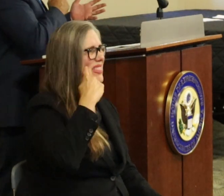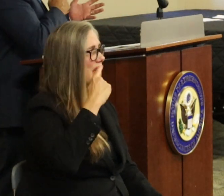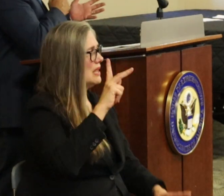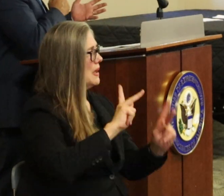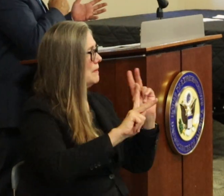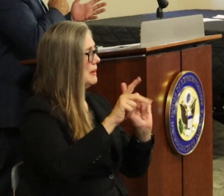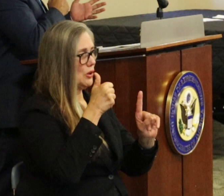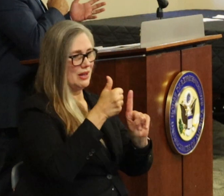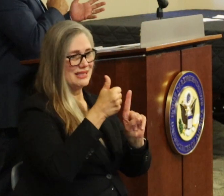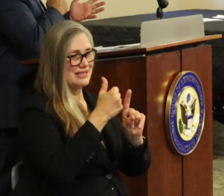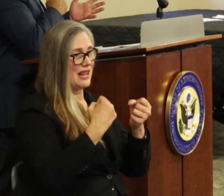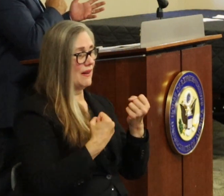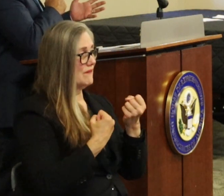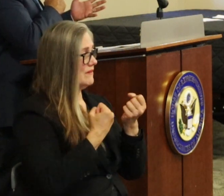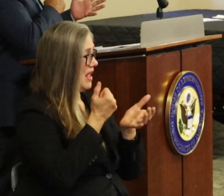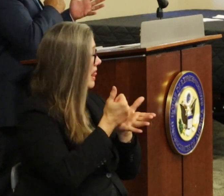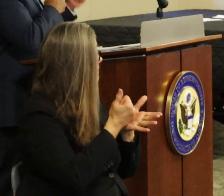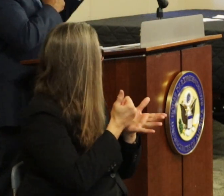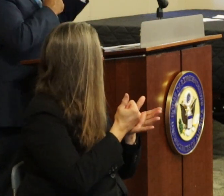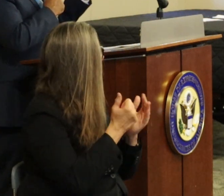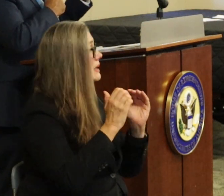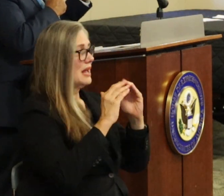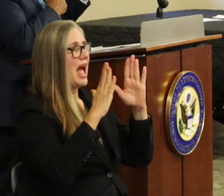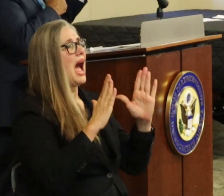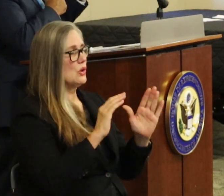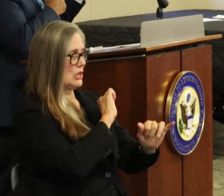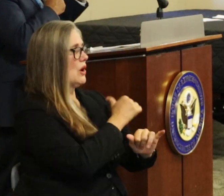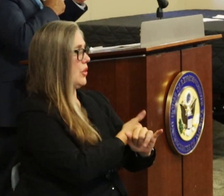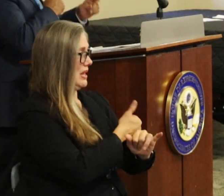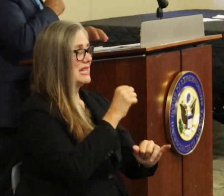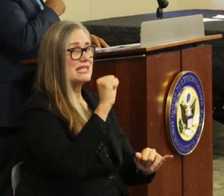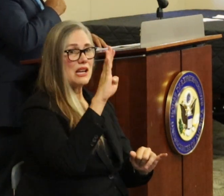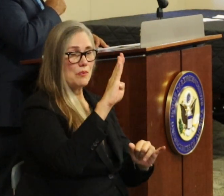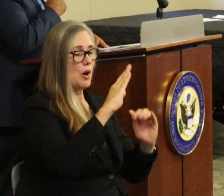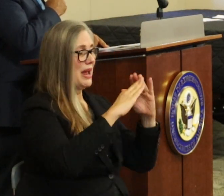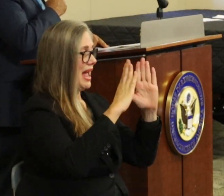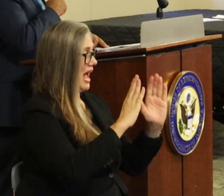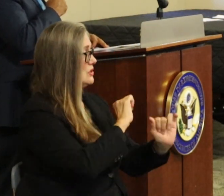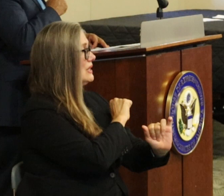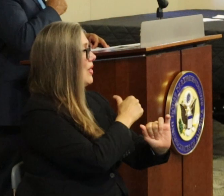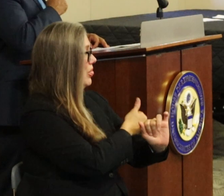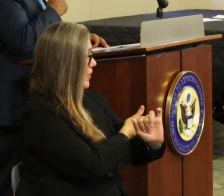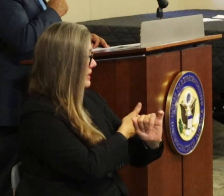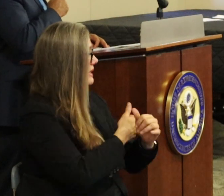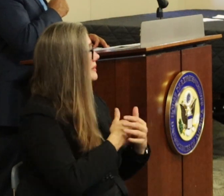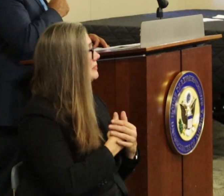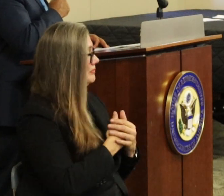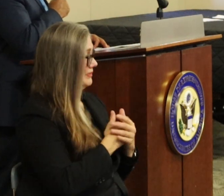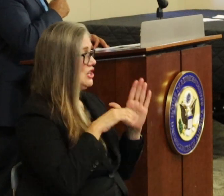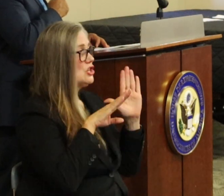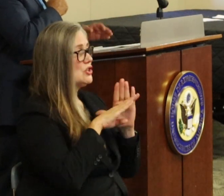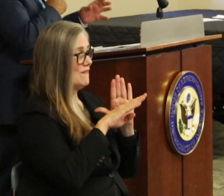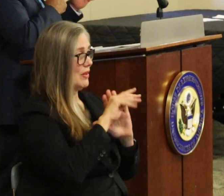Self-Help. Do I remember that? Is it People Self-Help? Housing Authority. Santa Barbara Housing Authority, County Housing Authority. They're developing